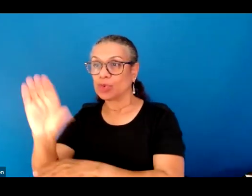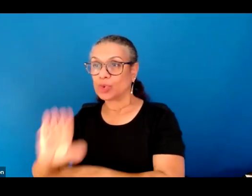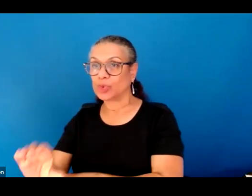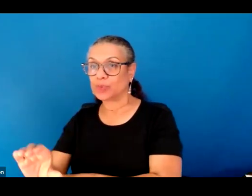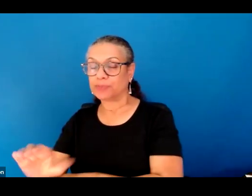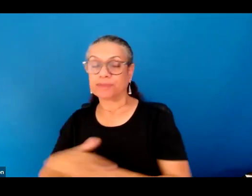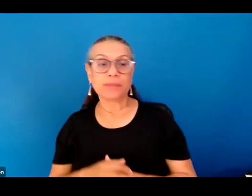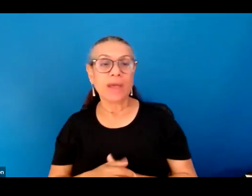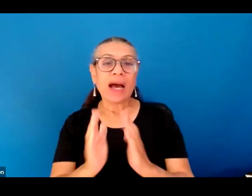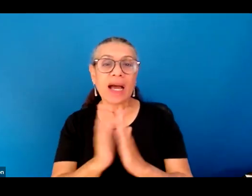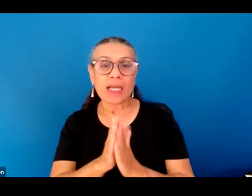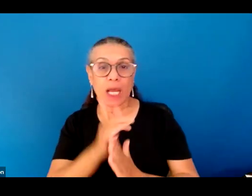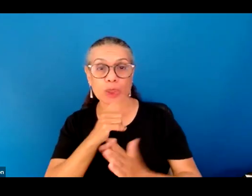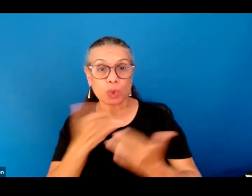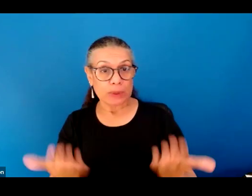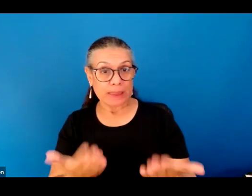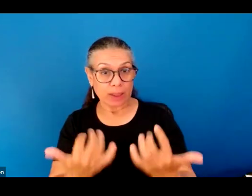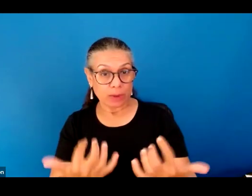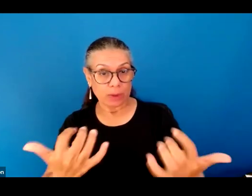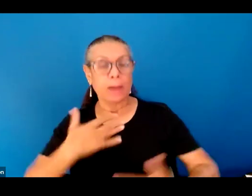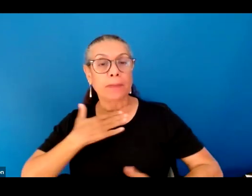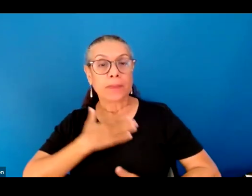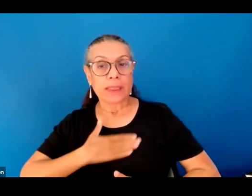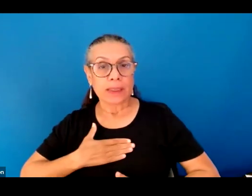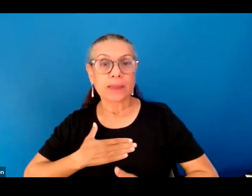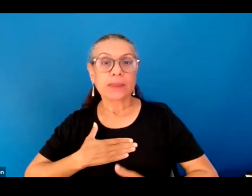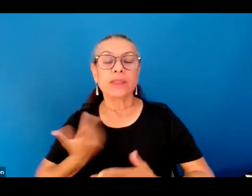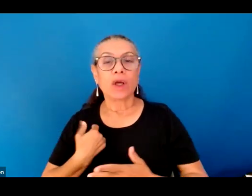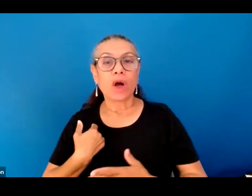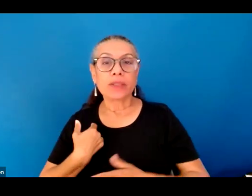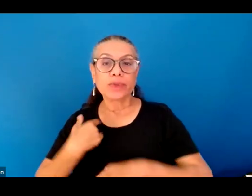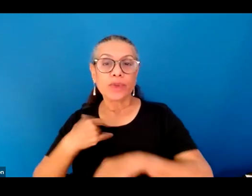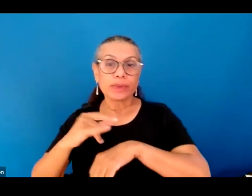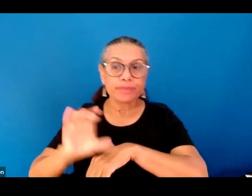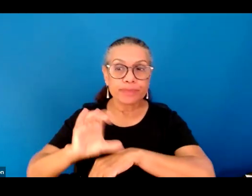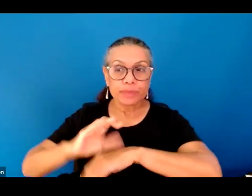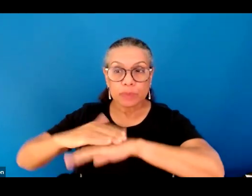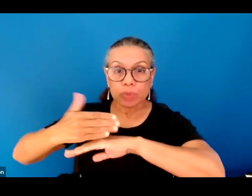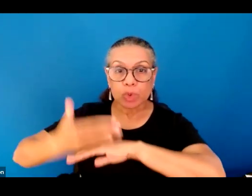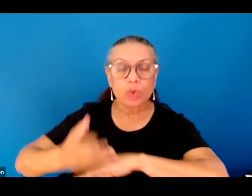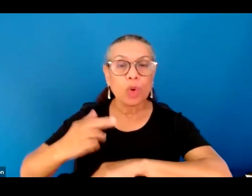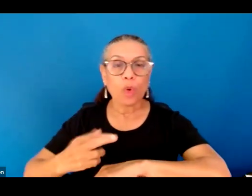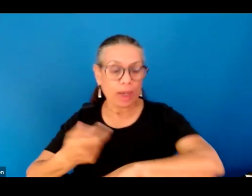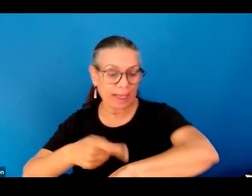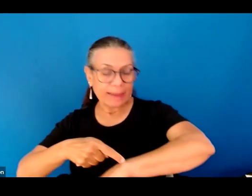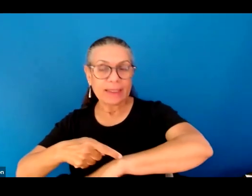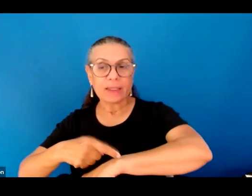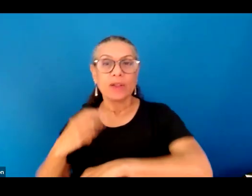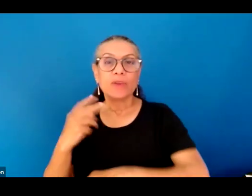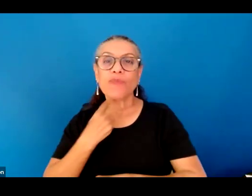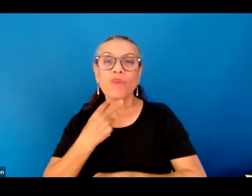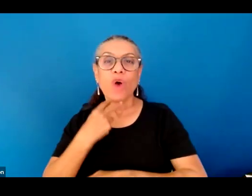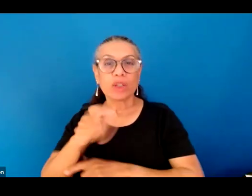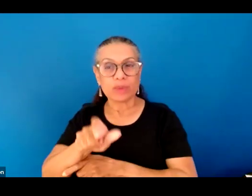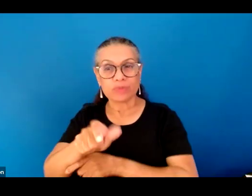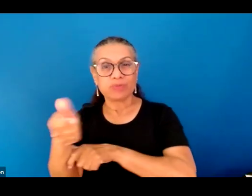to ask everyone here in the chamber to please turn off the volume on your laptops or other devices so it does